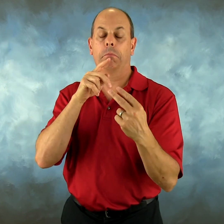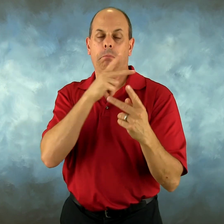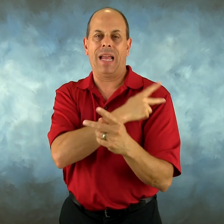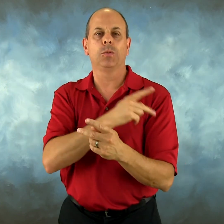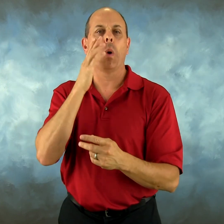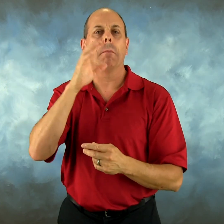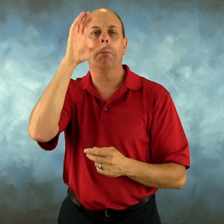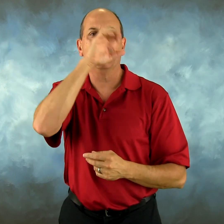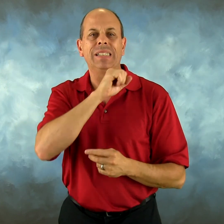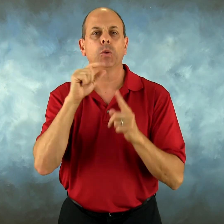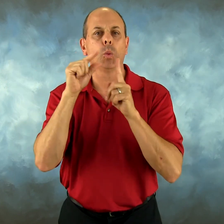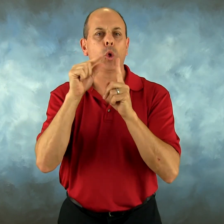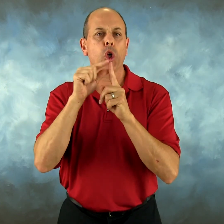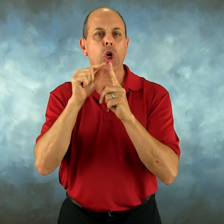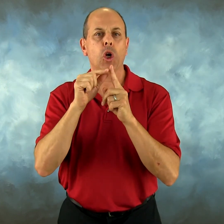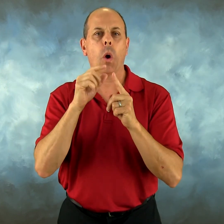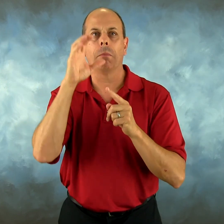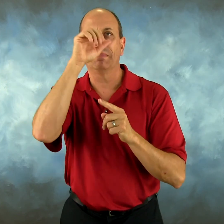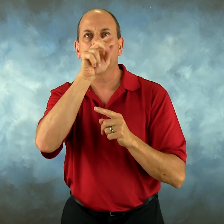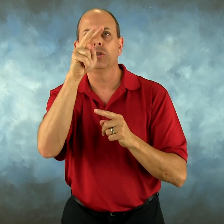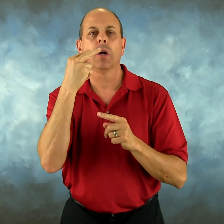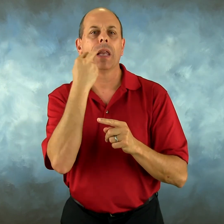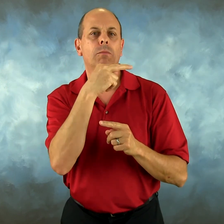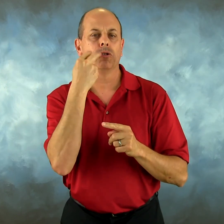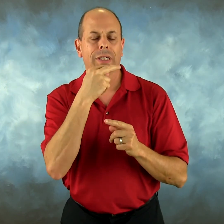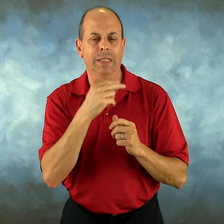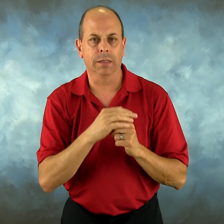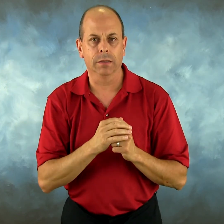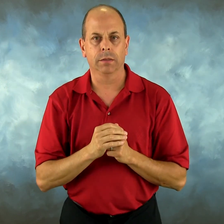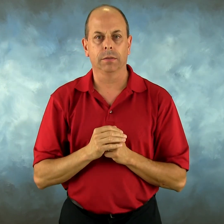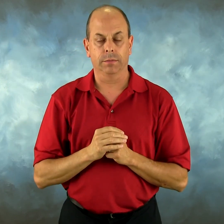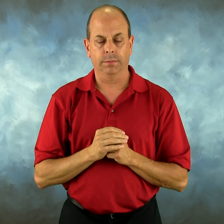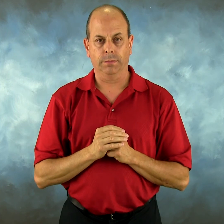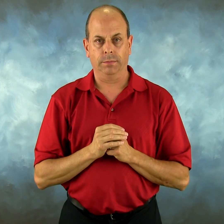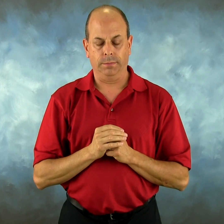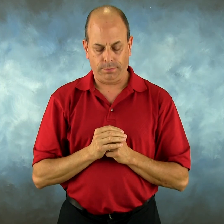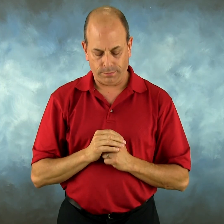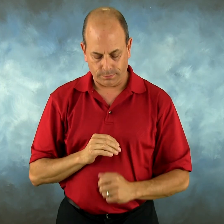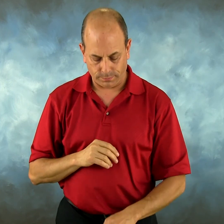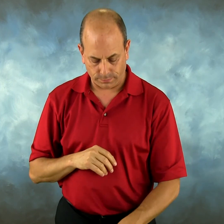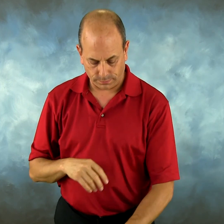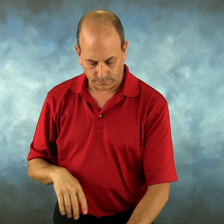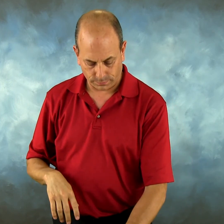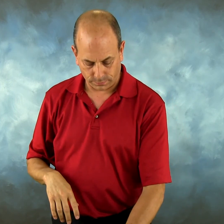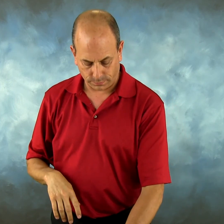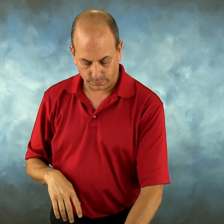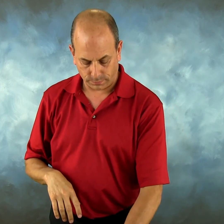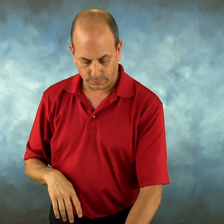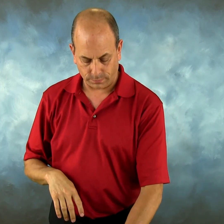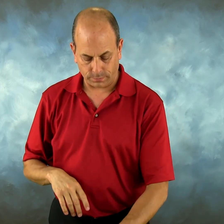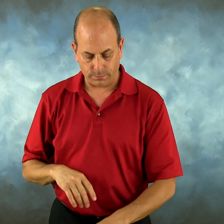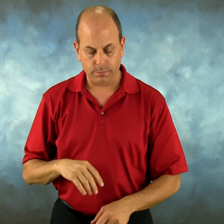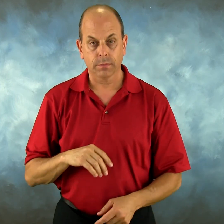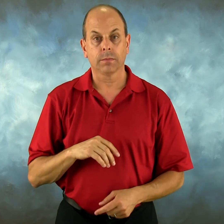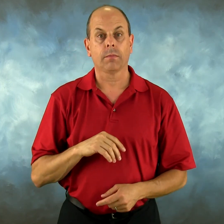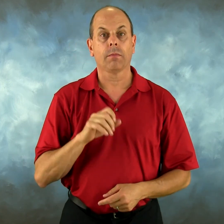type of hearing loss, is to keep eye contact. If you look away, they are going to lose part of what you